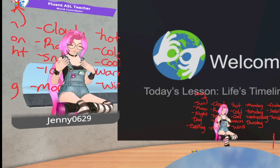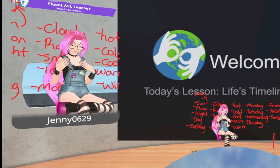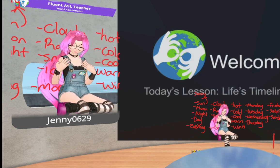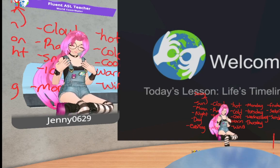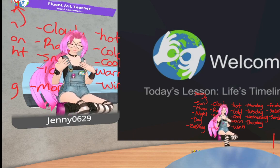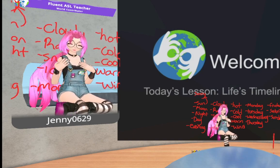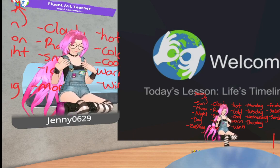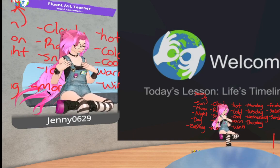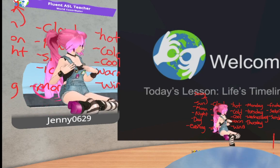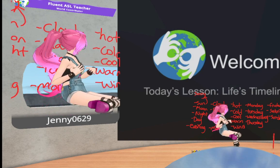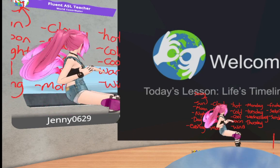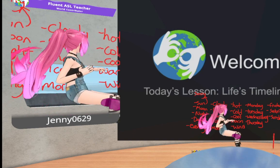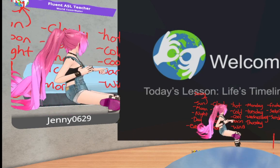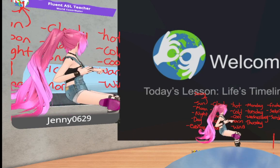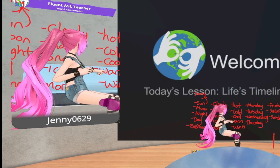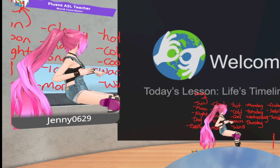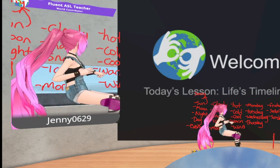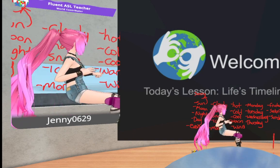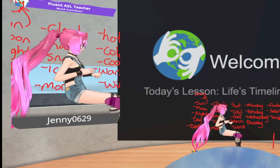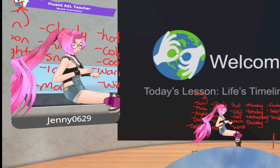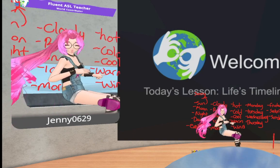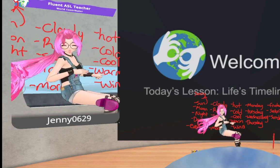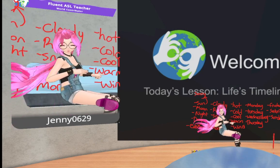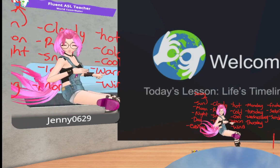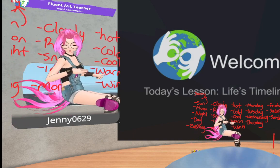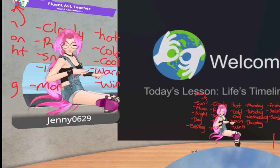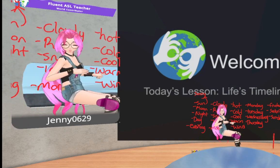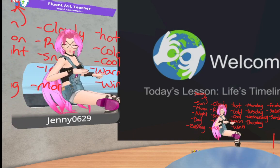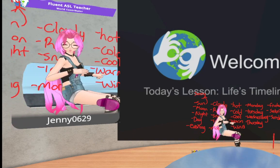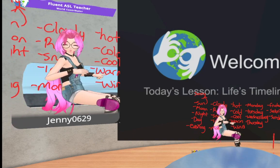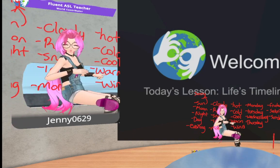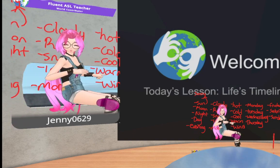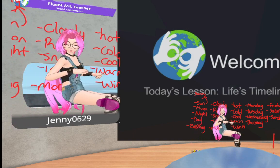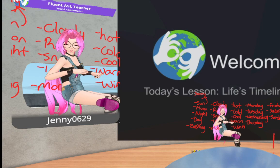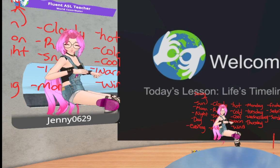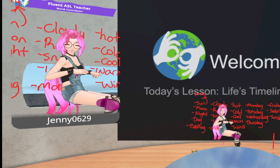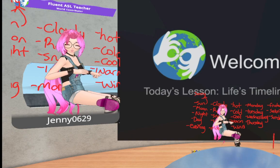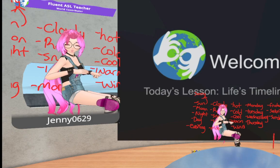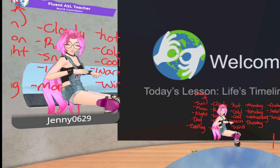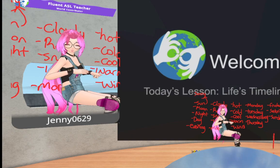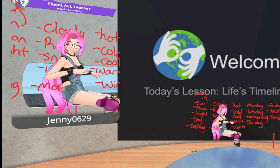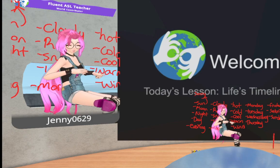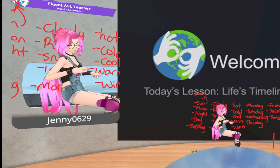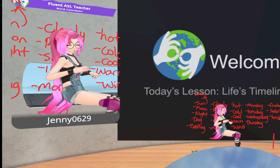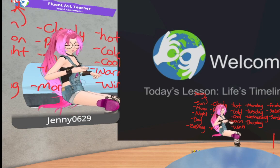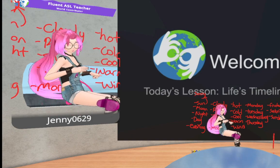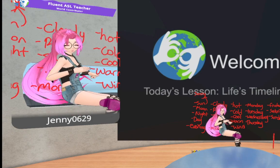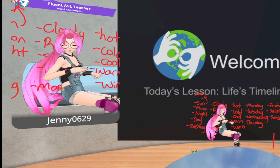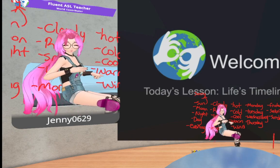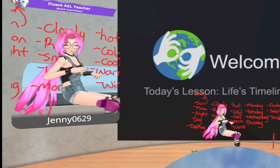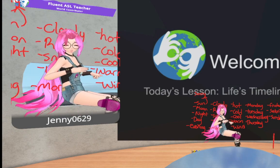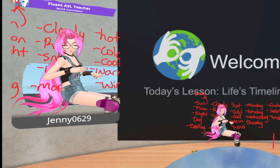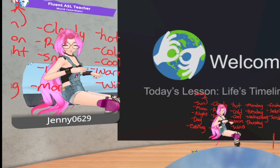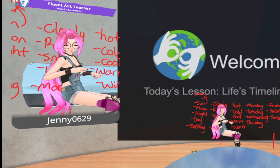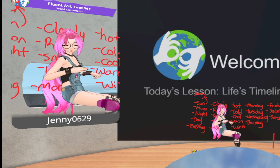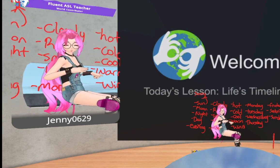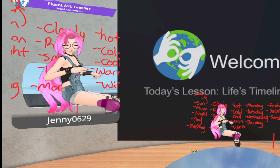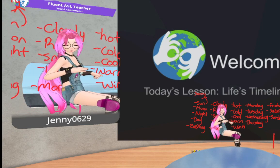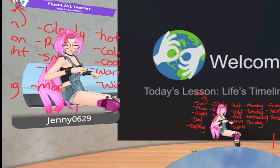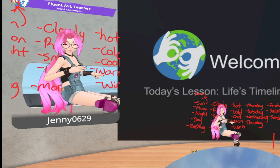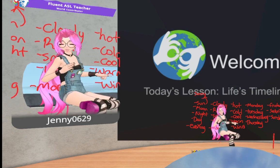Cool. Yep. And then warm. Does anyone know warm? Did I teach this in a previous class?